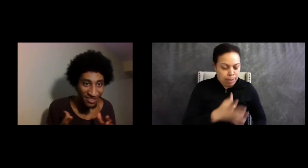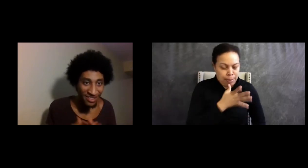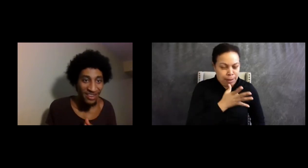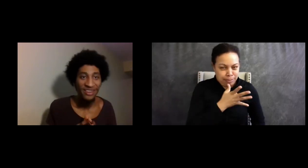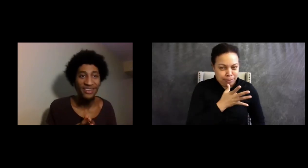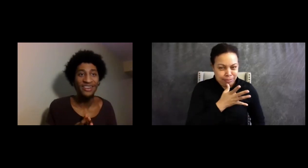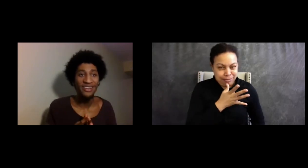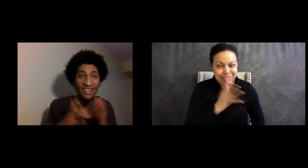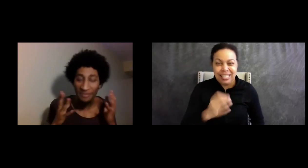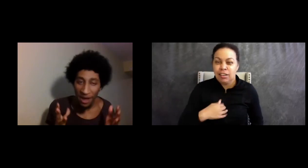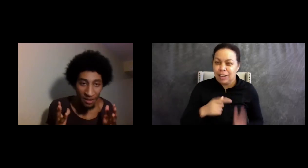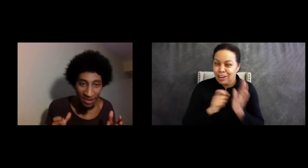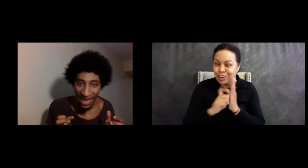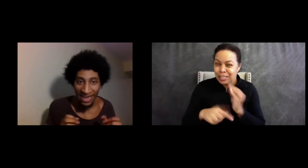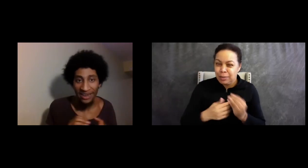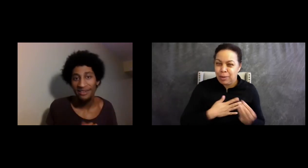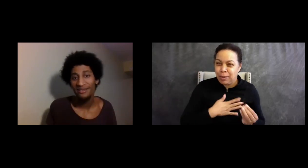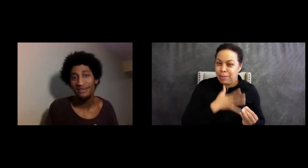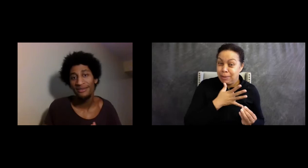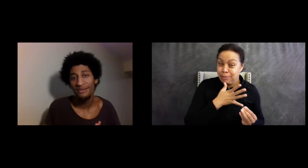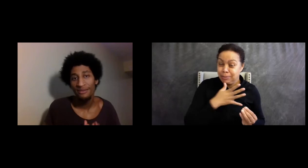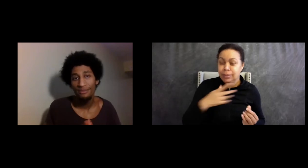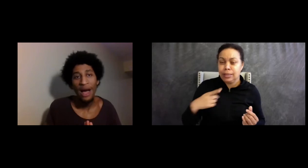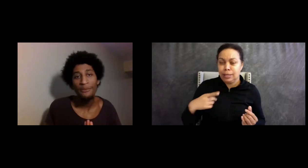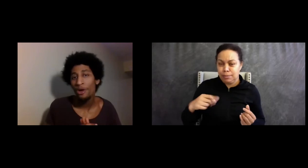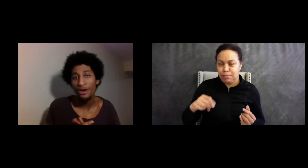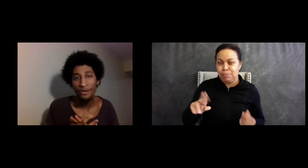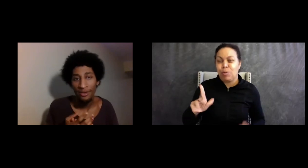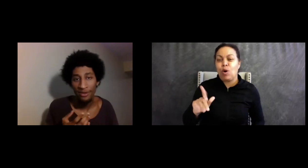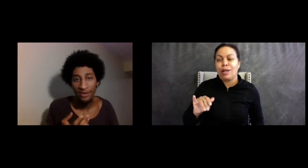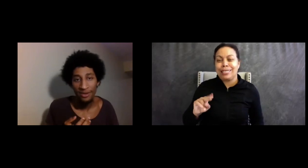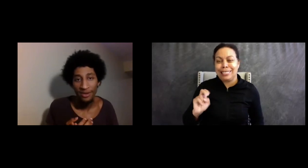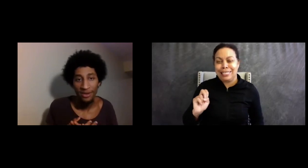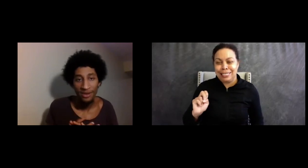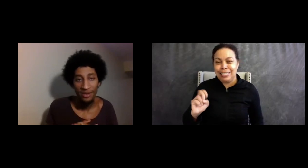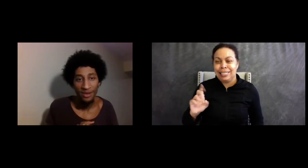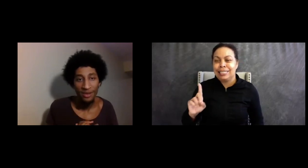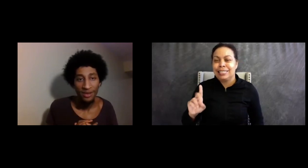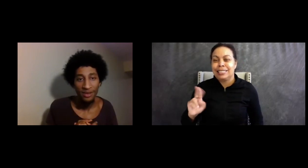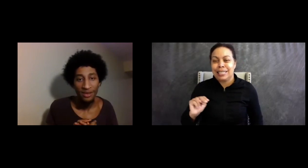Dunn smells like popcorn kernels.